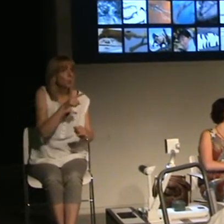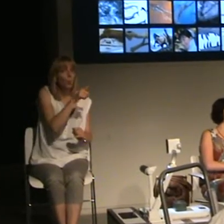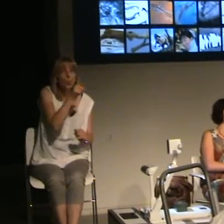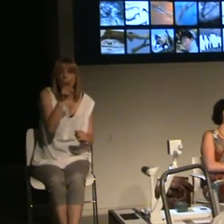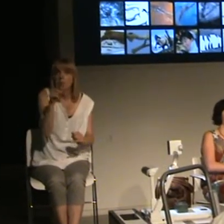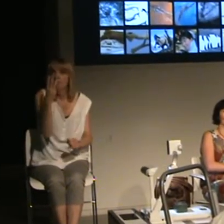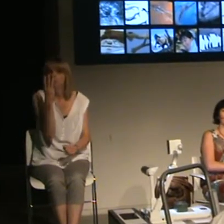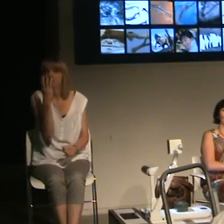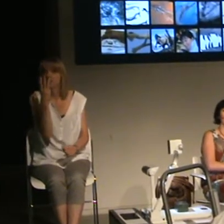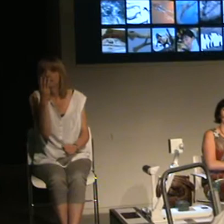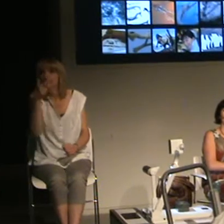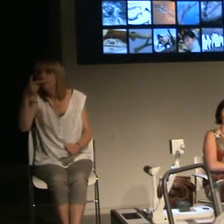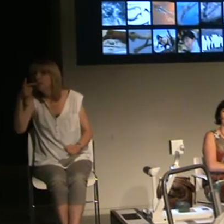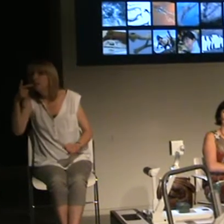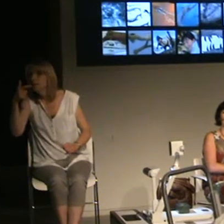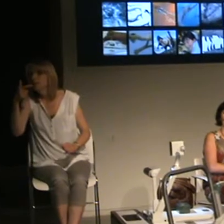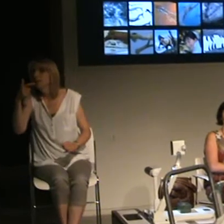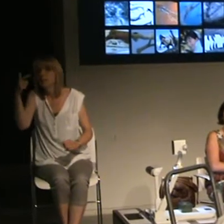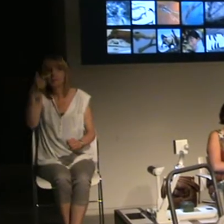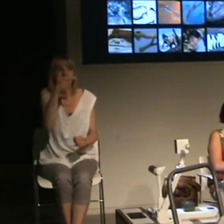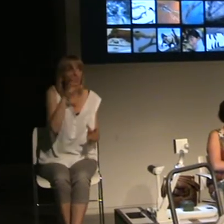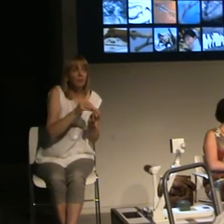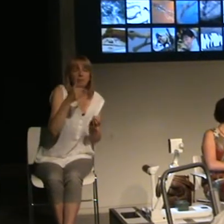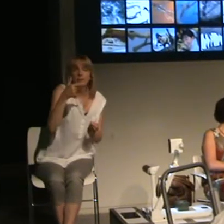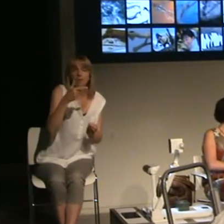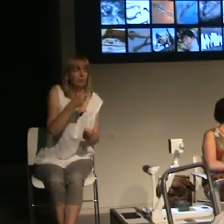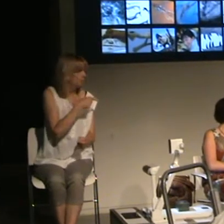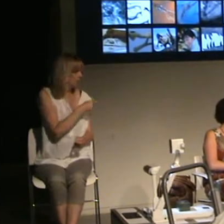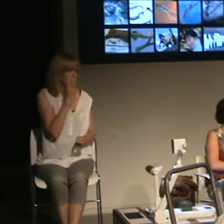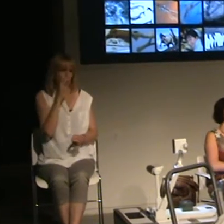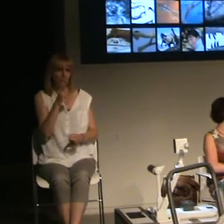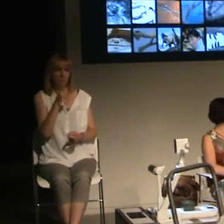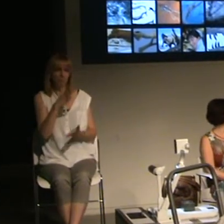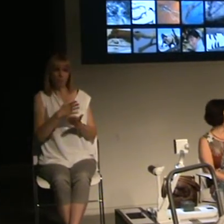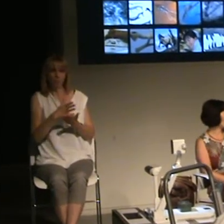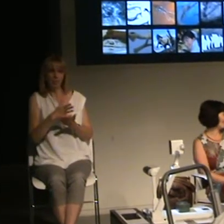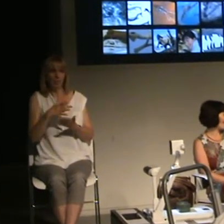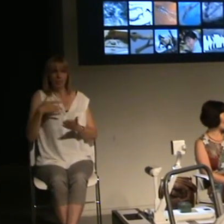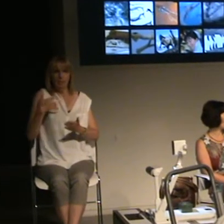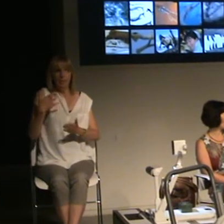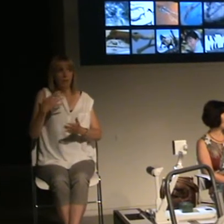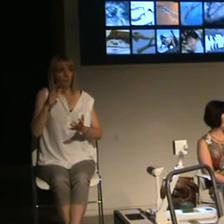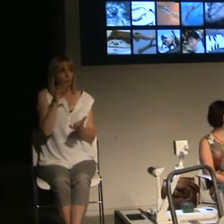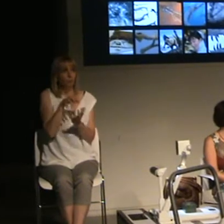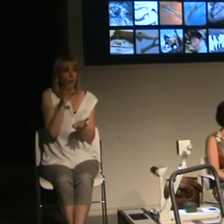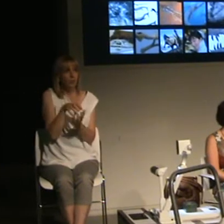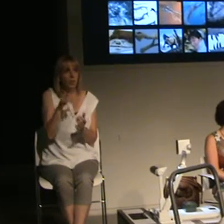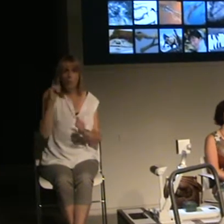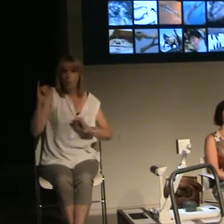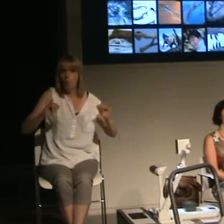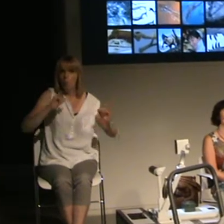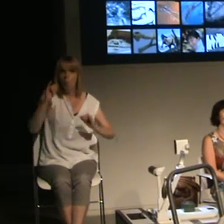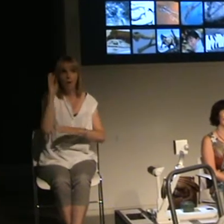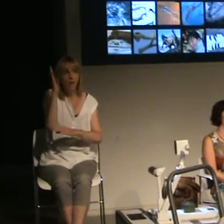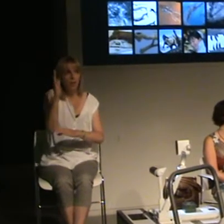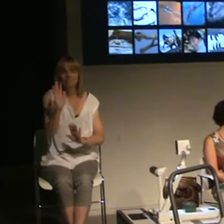3, 7. So that's quite a lot. Have you seen one in the wild? No, not in the wild, no. No, I've not had a chance to see one in